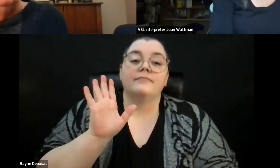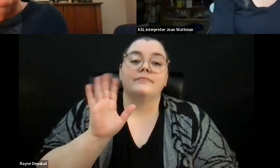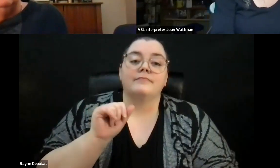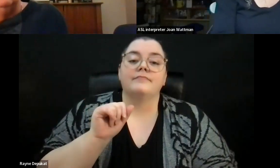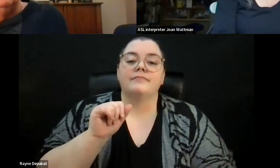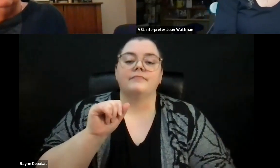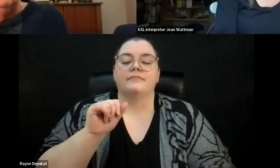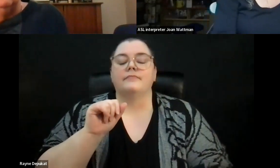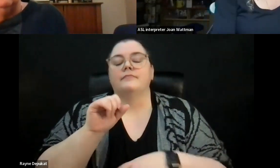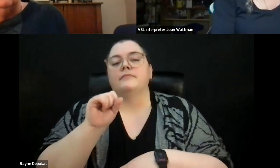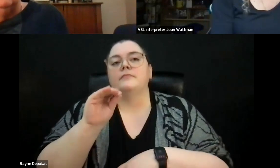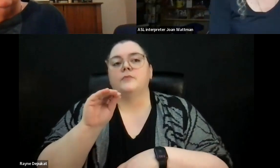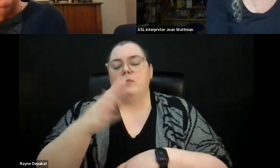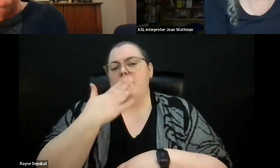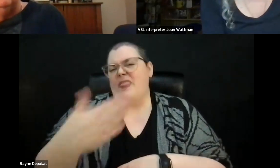So this is Rain.